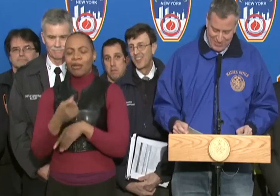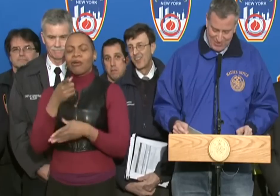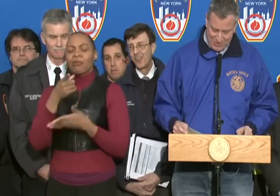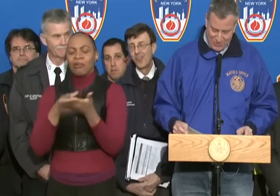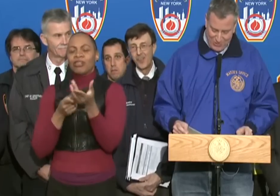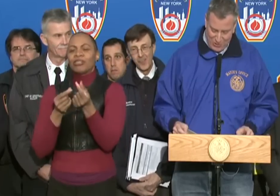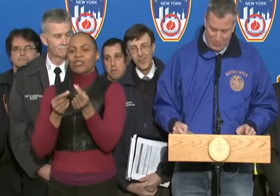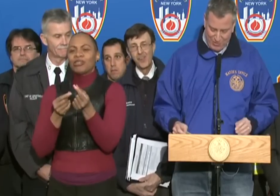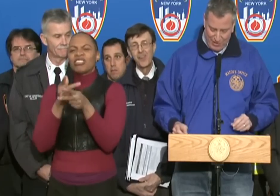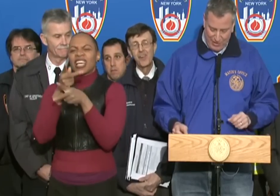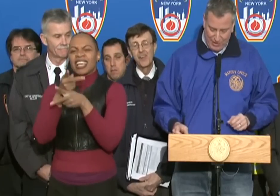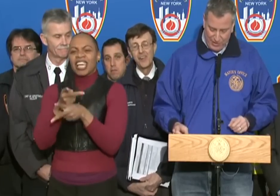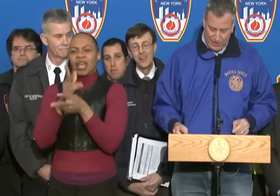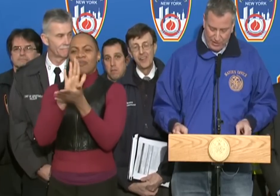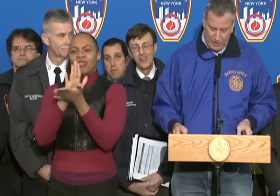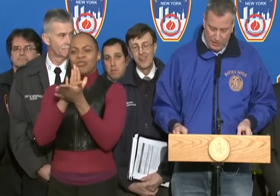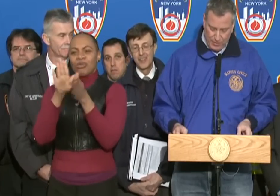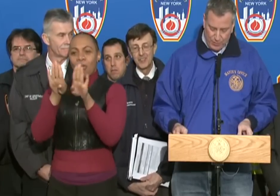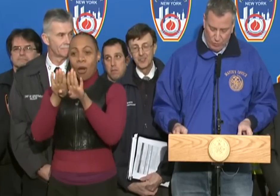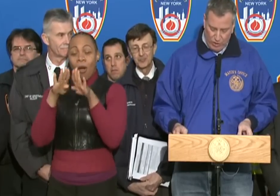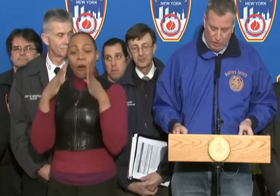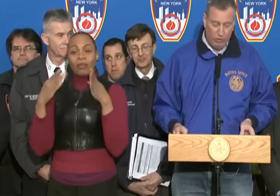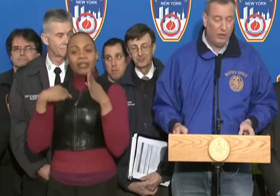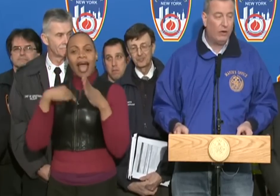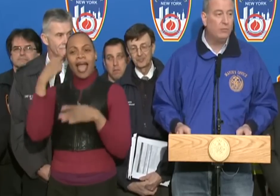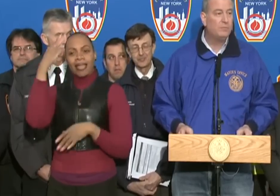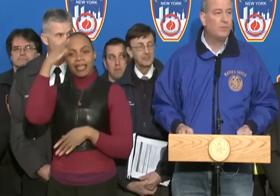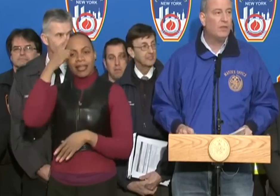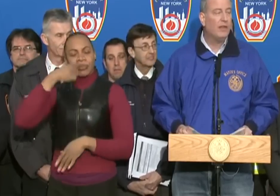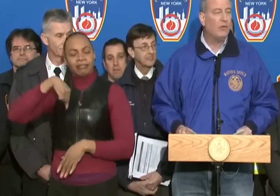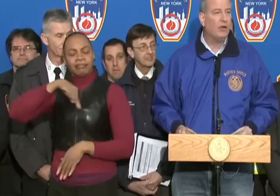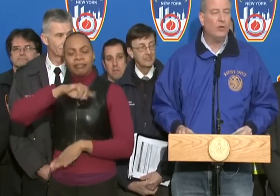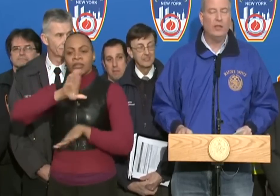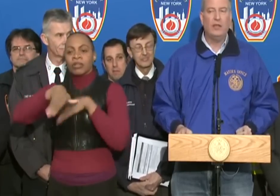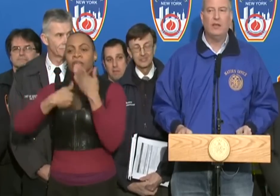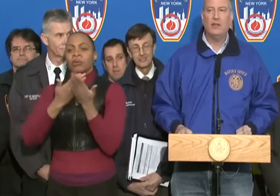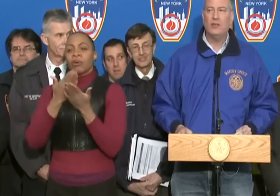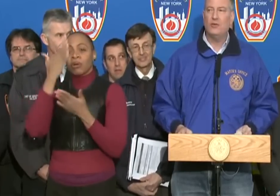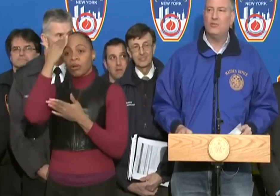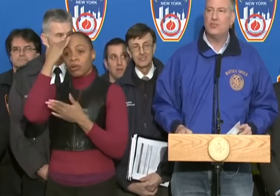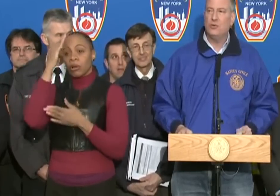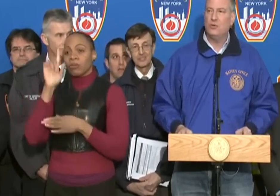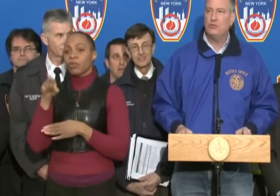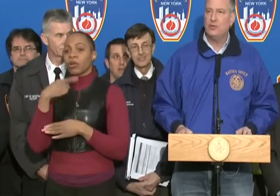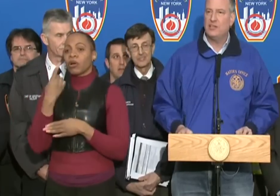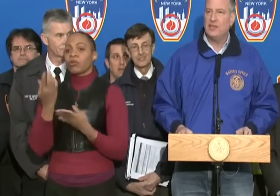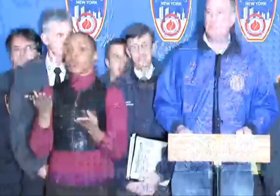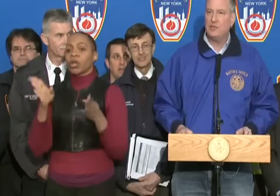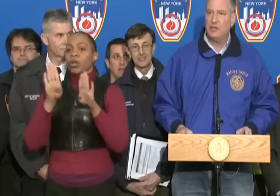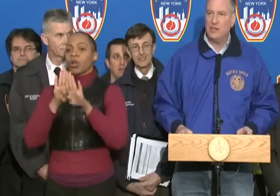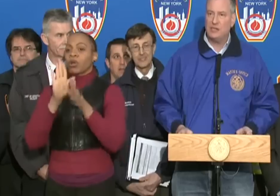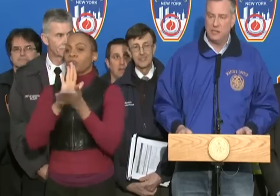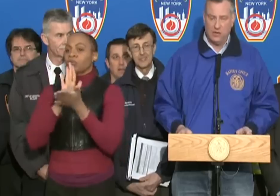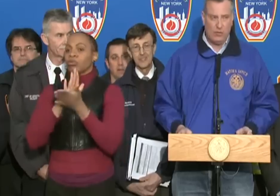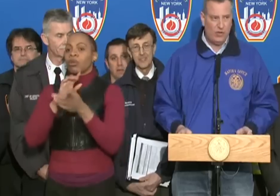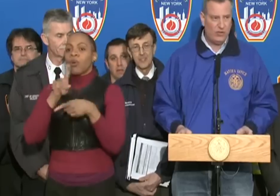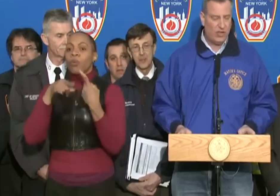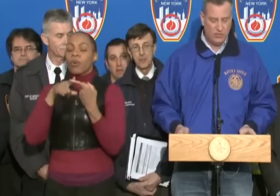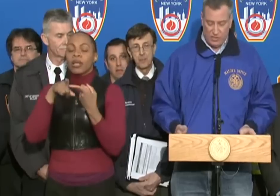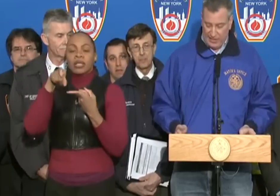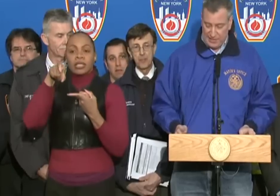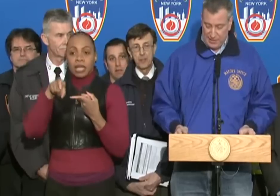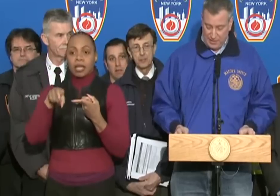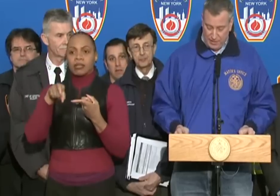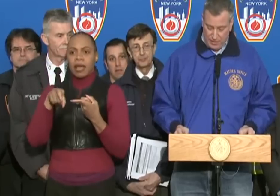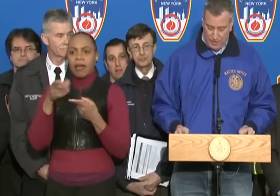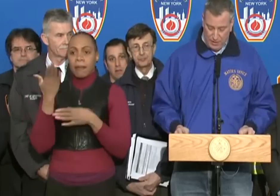was to keep school open. And I think we all know that we only close schools when it's absolutely necessary, and we